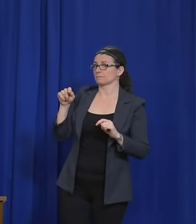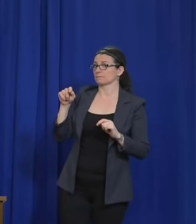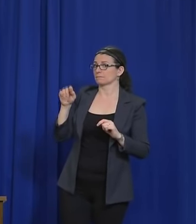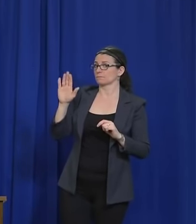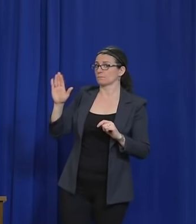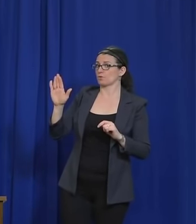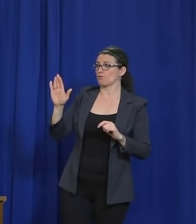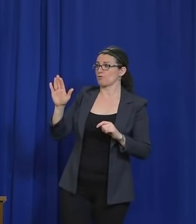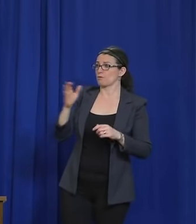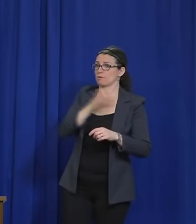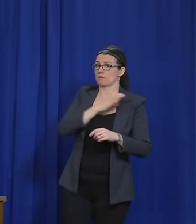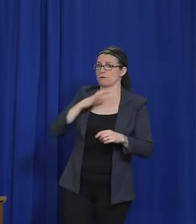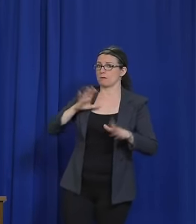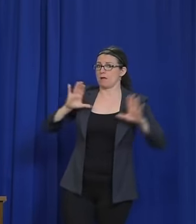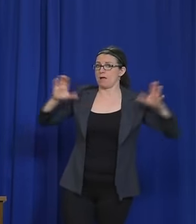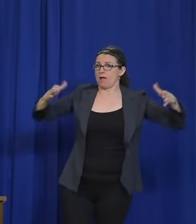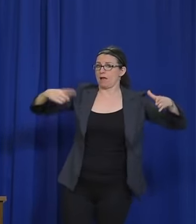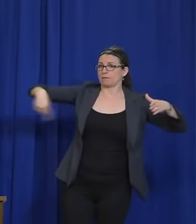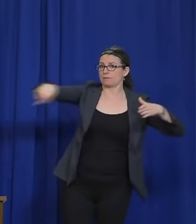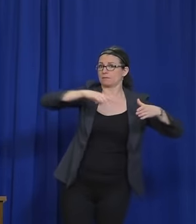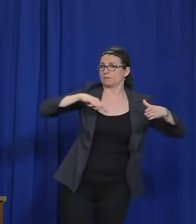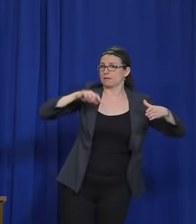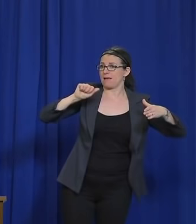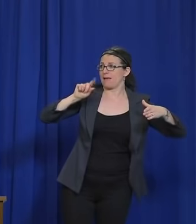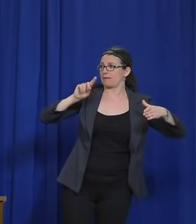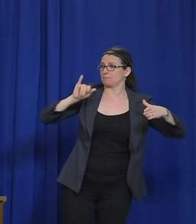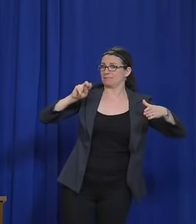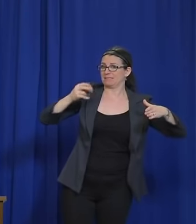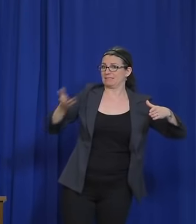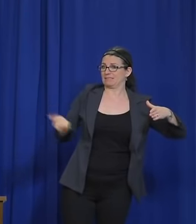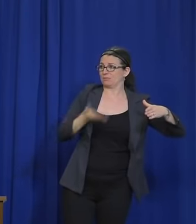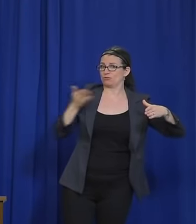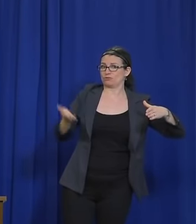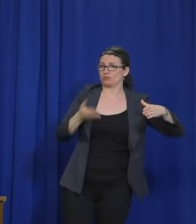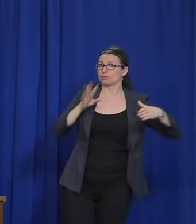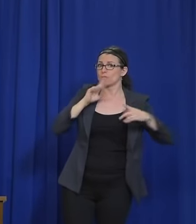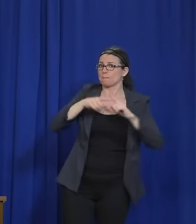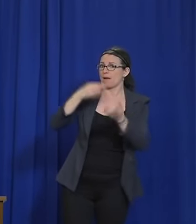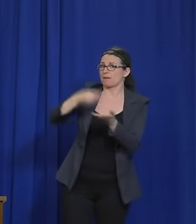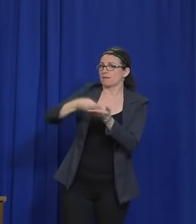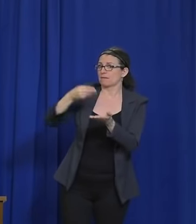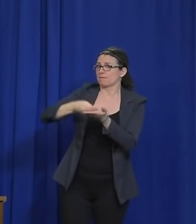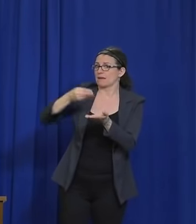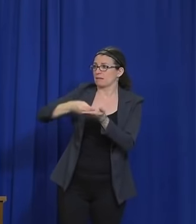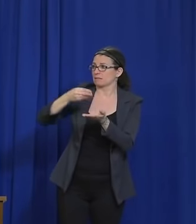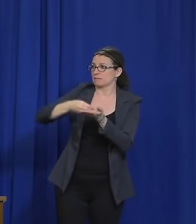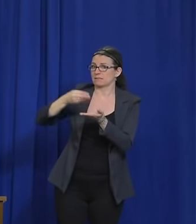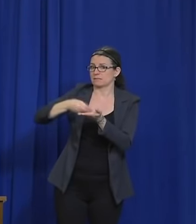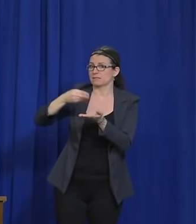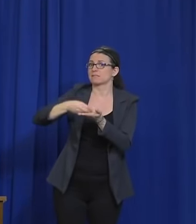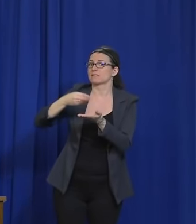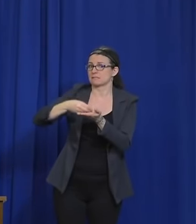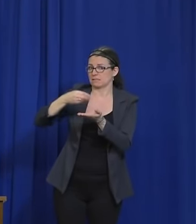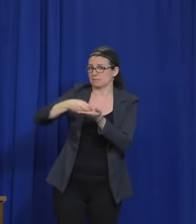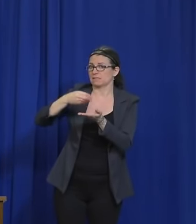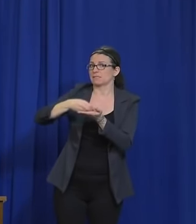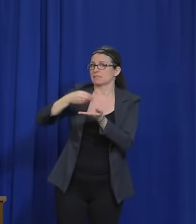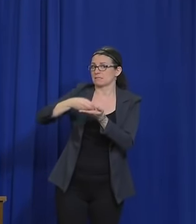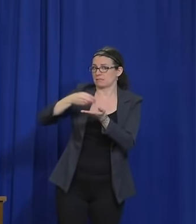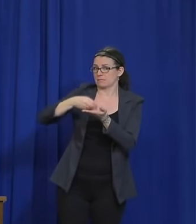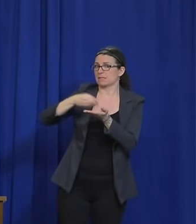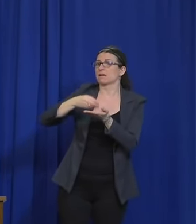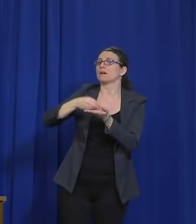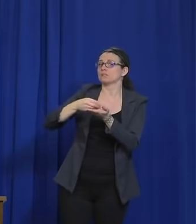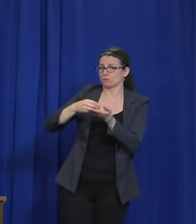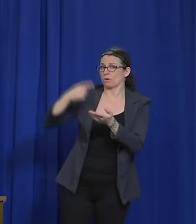a course readjustment and reconsidering all expenditures and reserves in the light of the pandemic and the new budget situation.